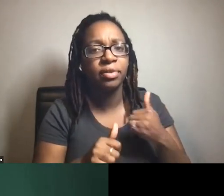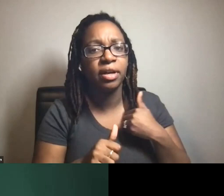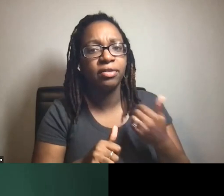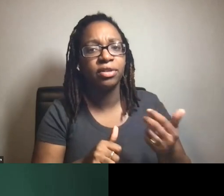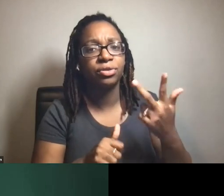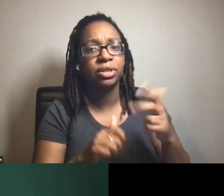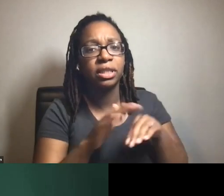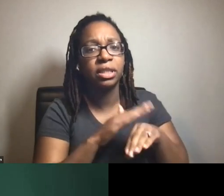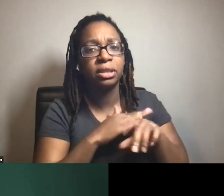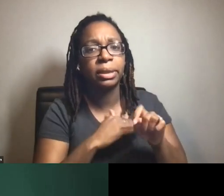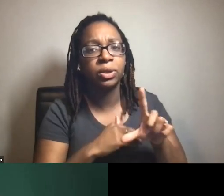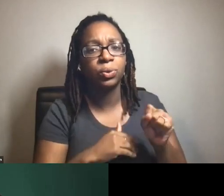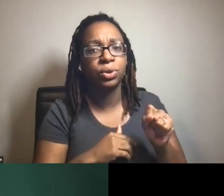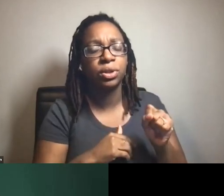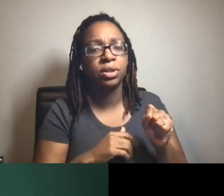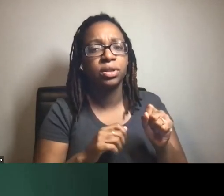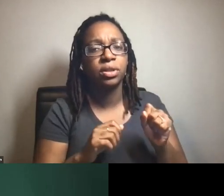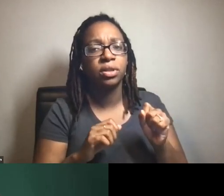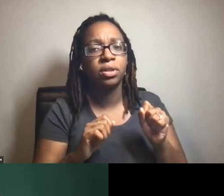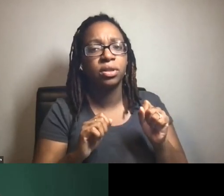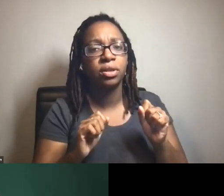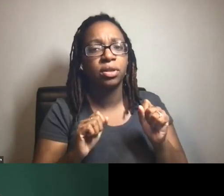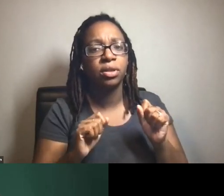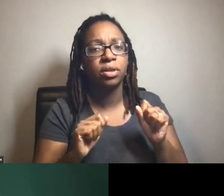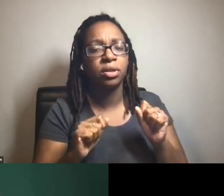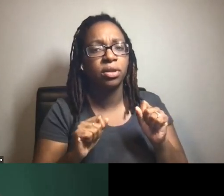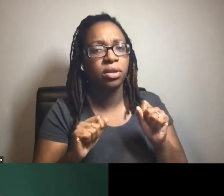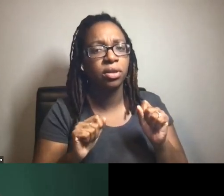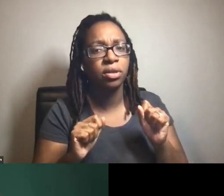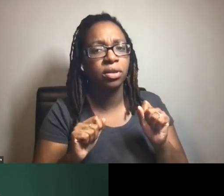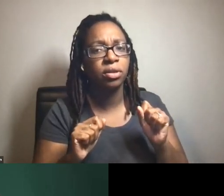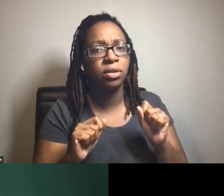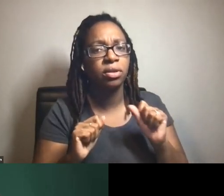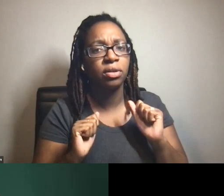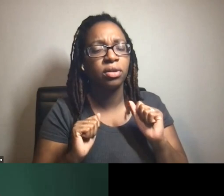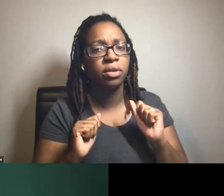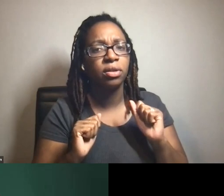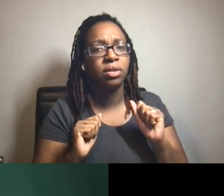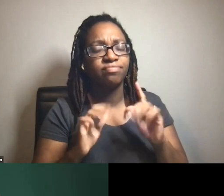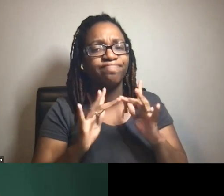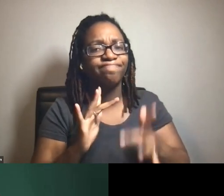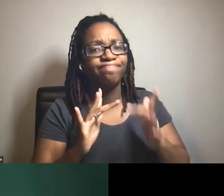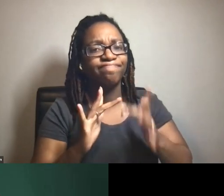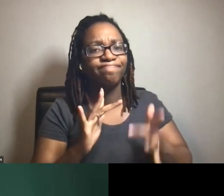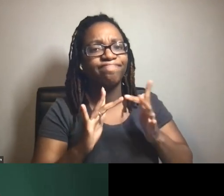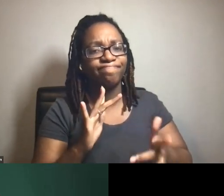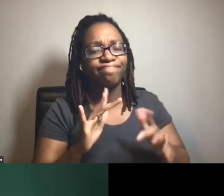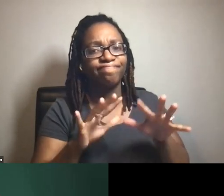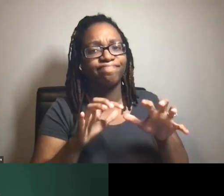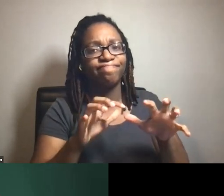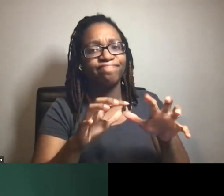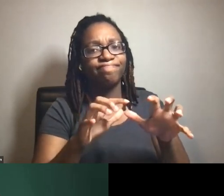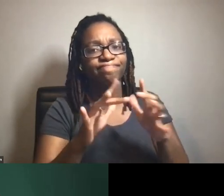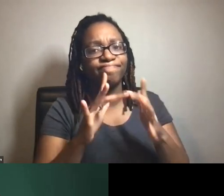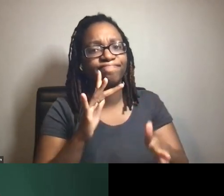tools. Could you give me a single, sorry, my internet is there.